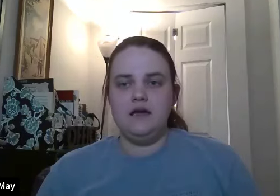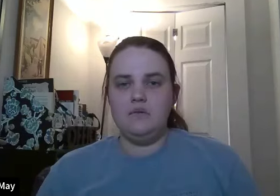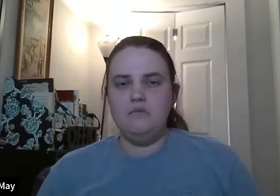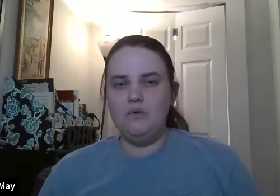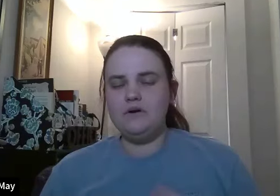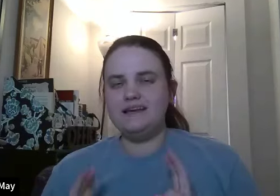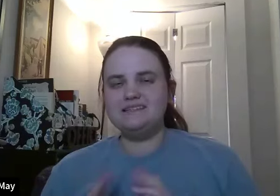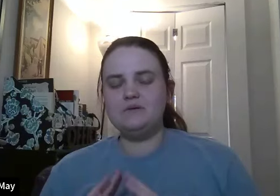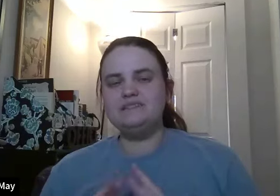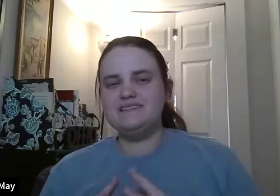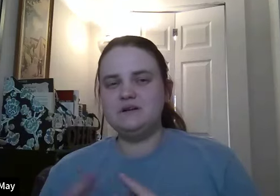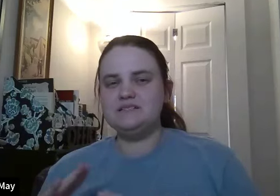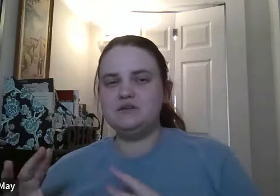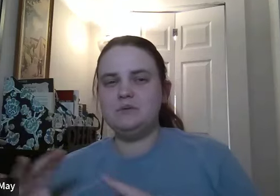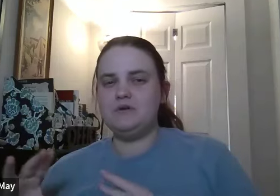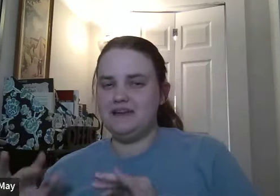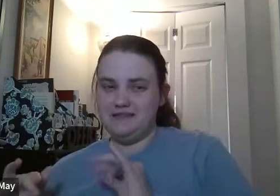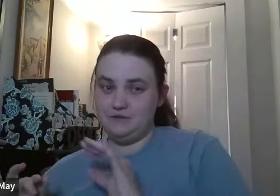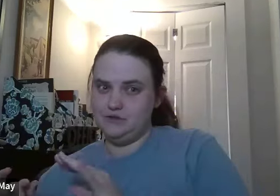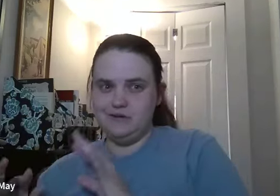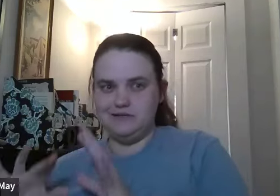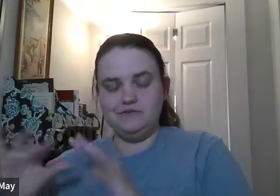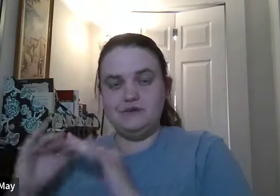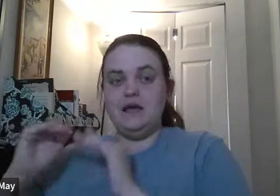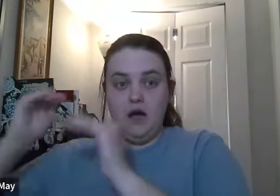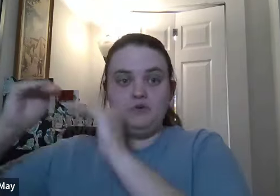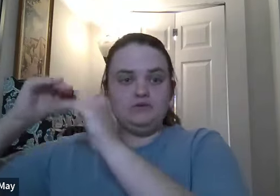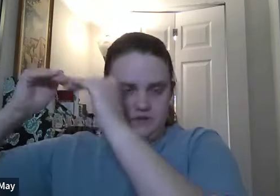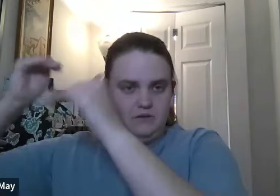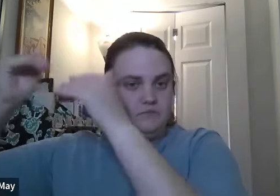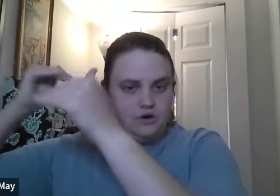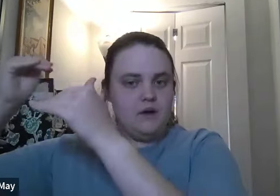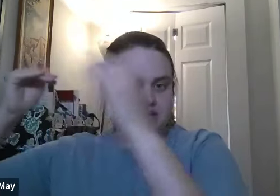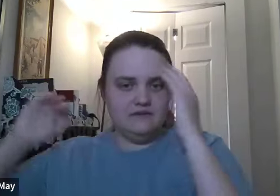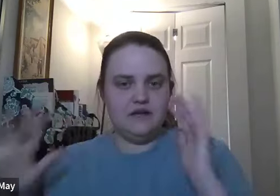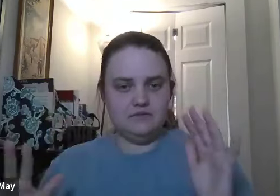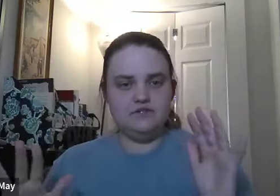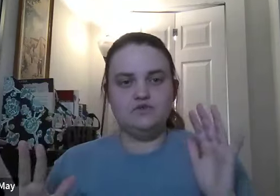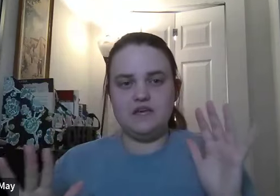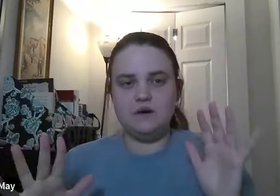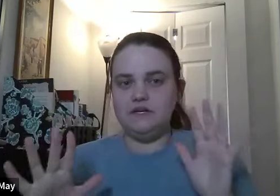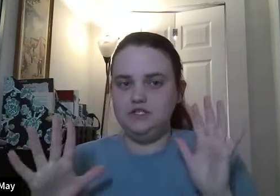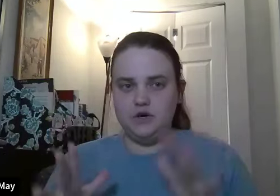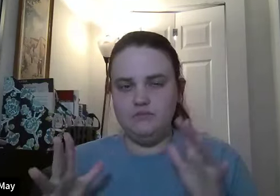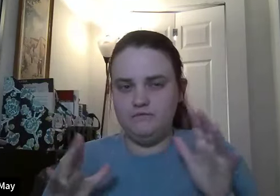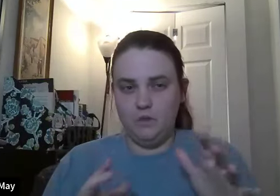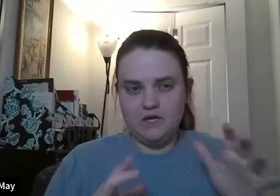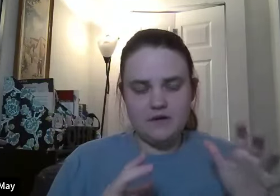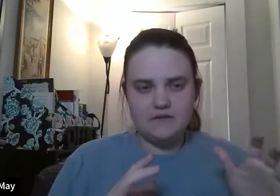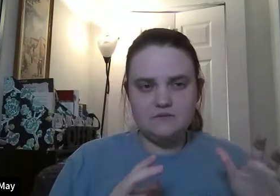Now, more, I guess I would say this one is a little bit more like ASL2, ASL3, like more complicated levels. So that's why I'm like, don't worry about this